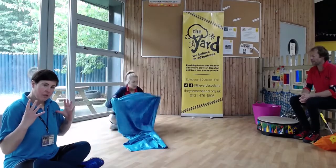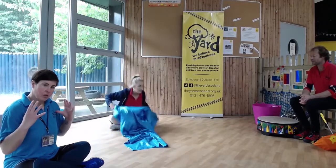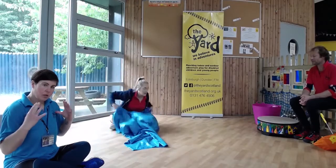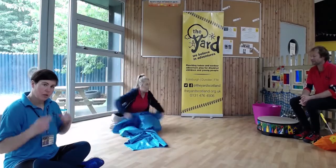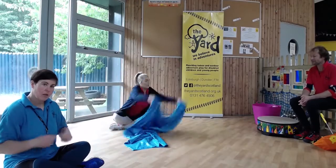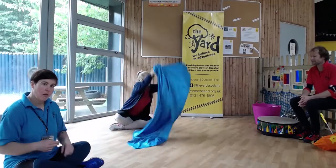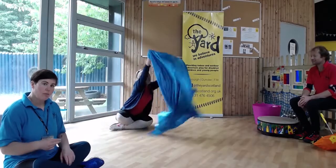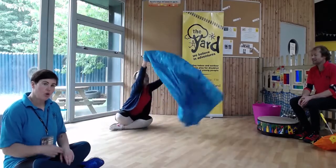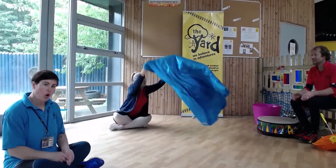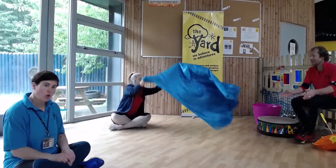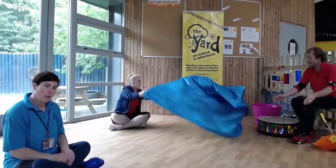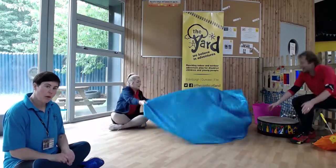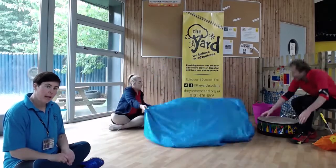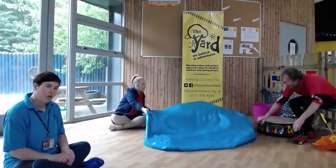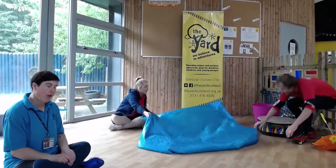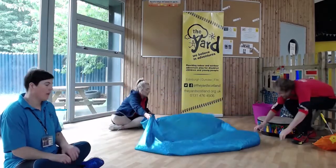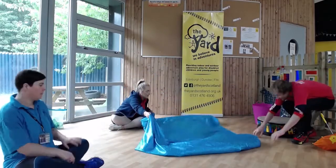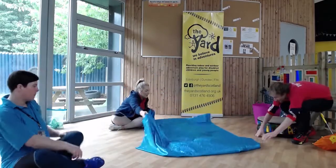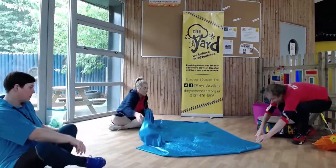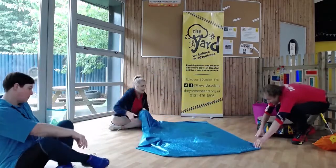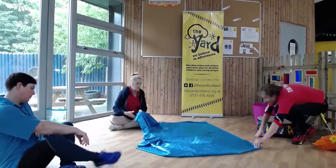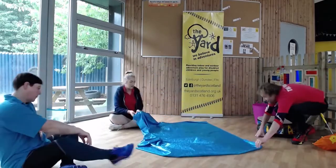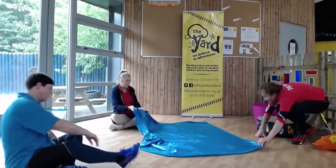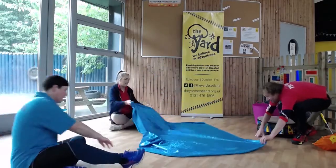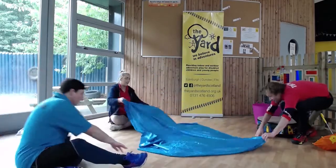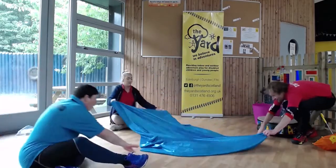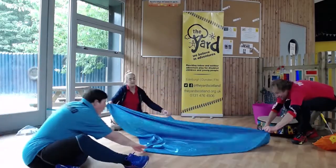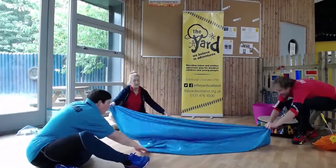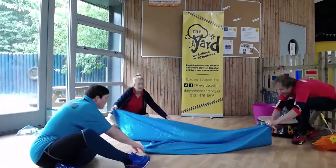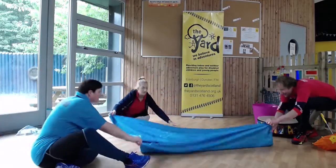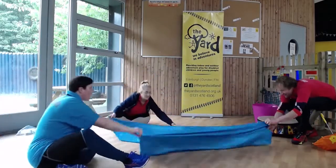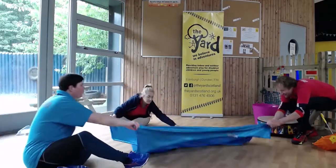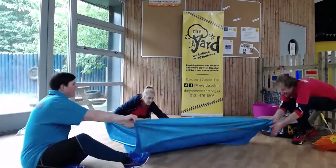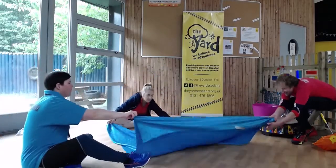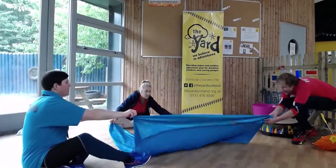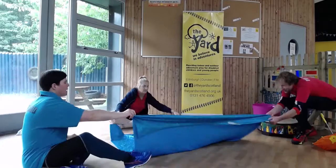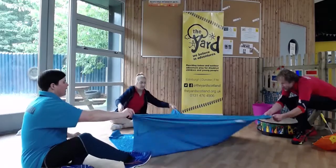do some songs with our Lycra? What will we start with, everybody?